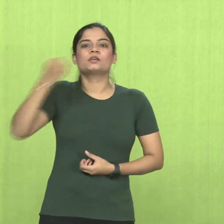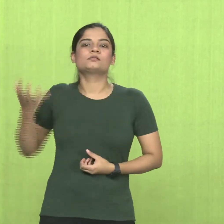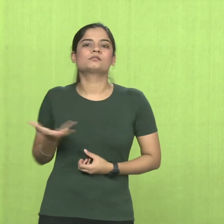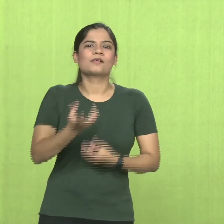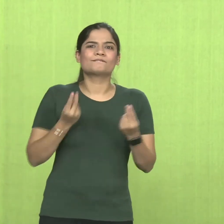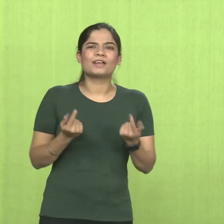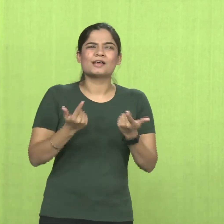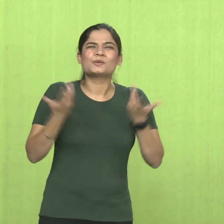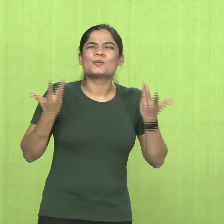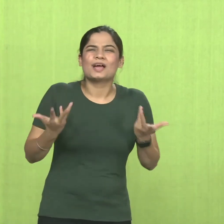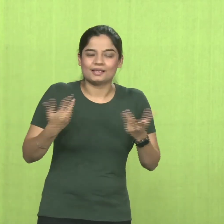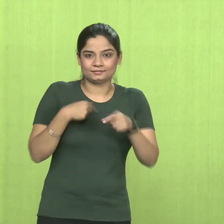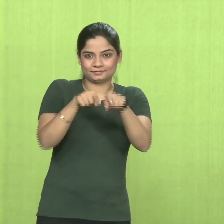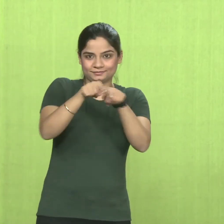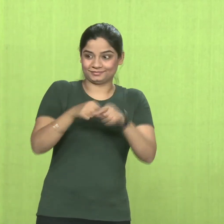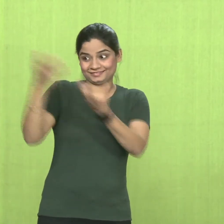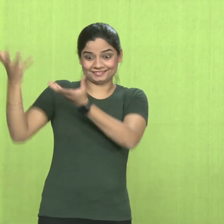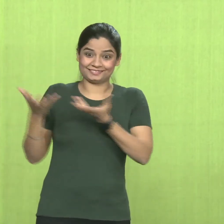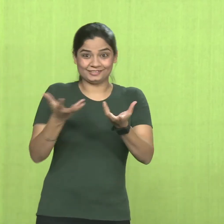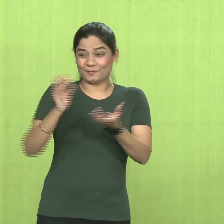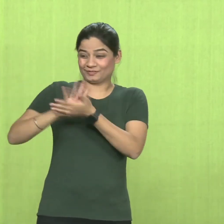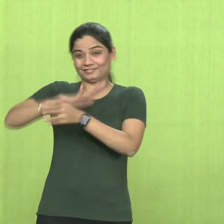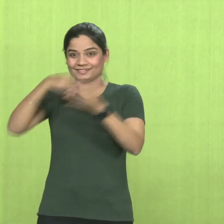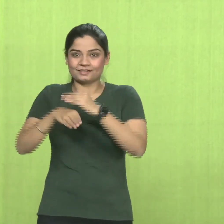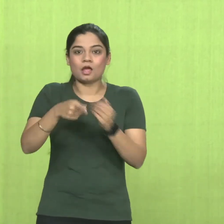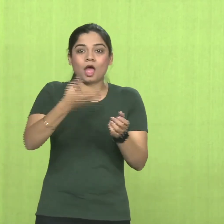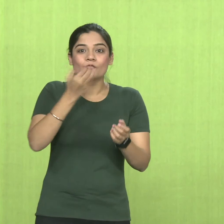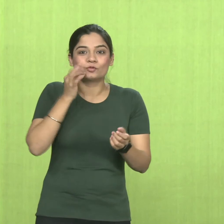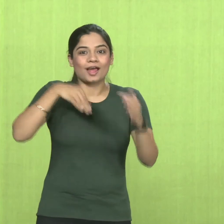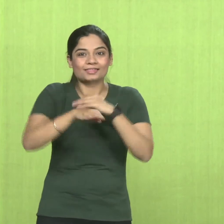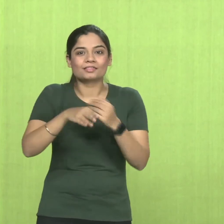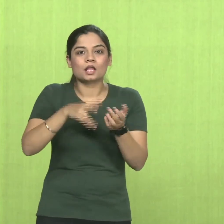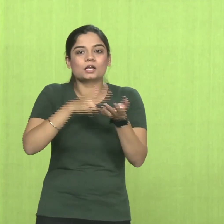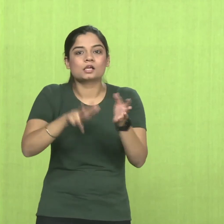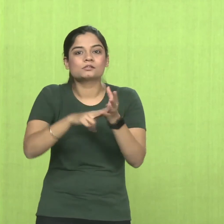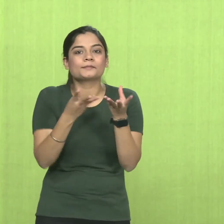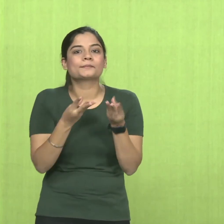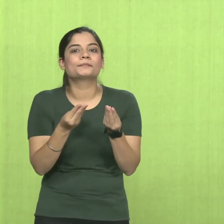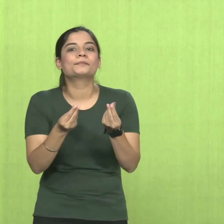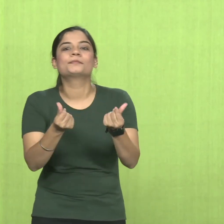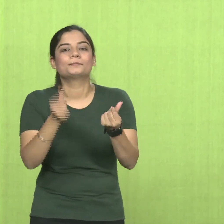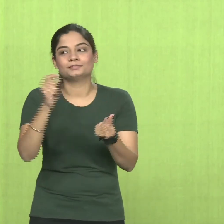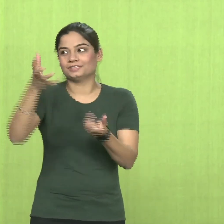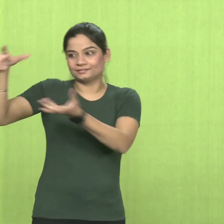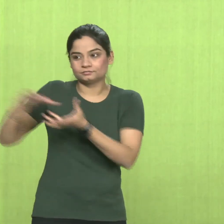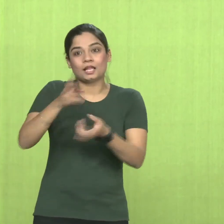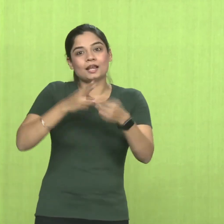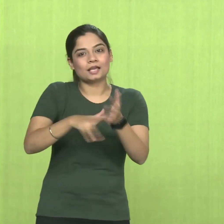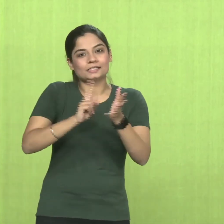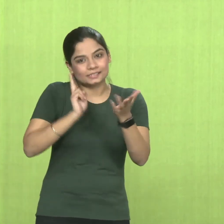them only when you are eating, because its value is lost. Natural value is lost when you wash it. So just wash